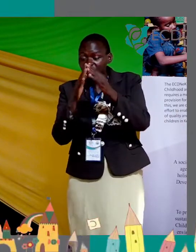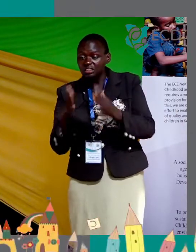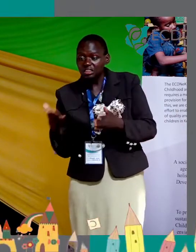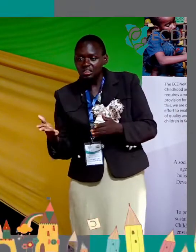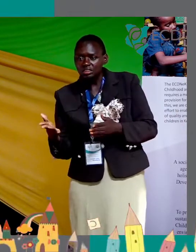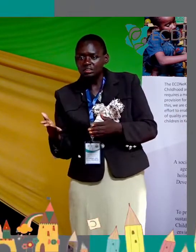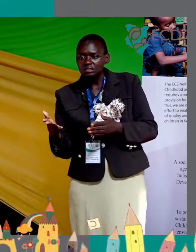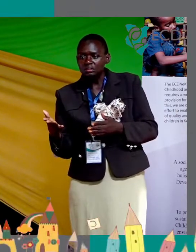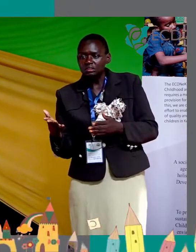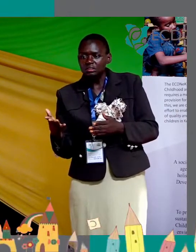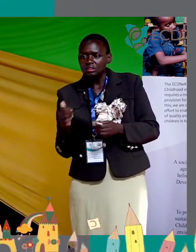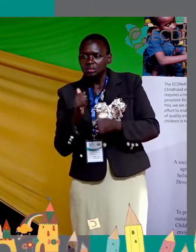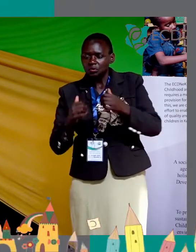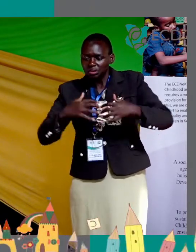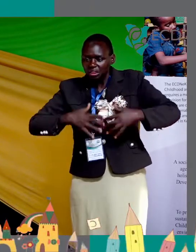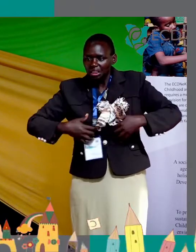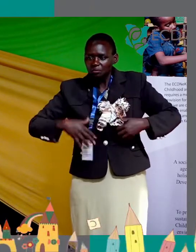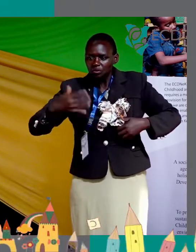in the kitchen?